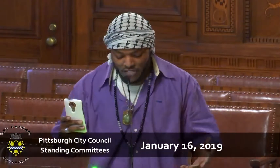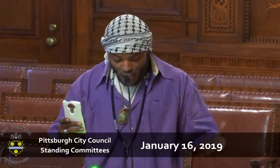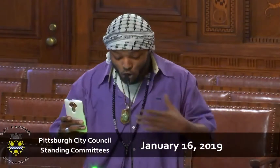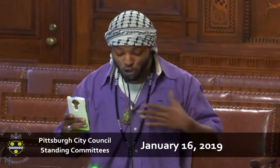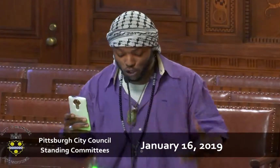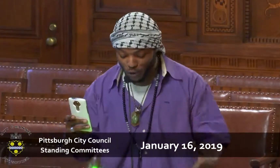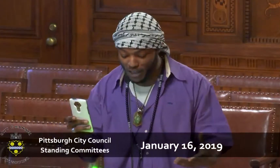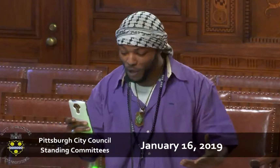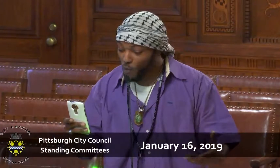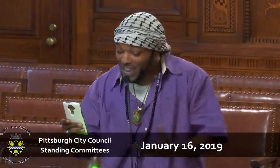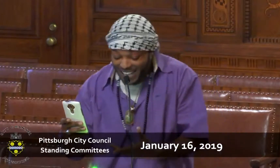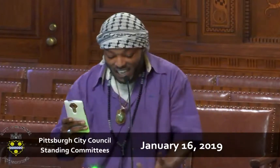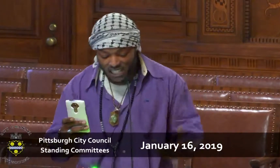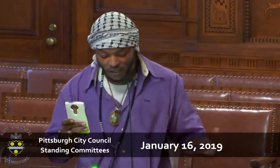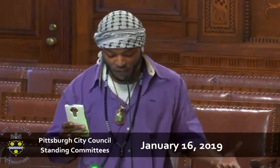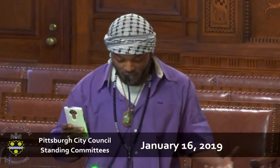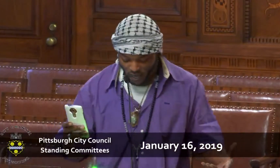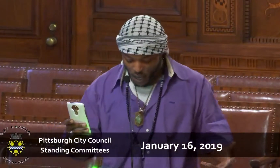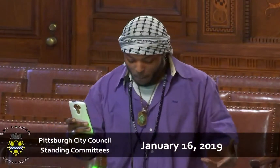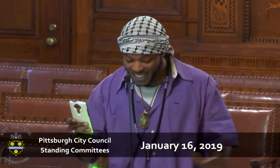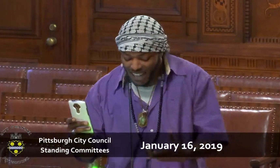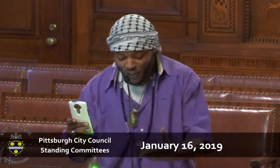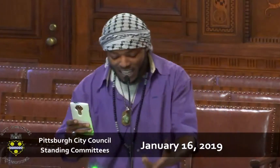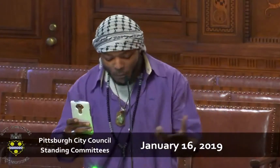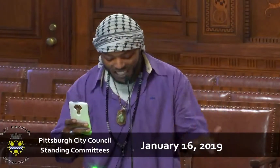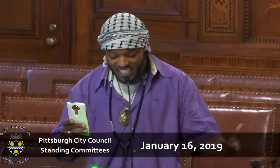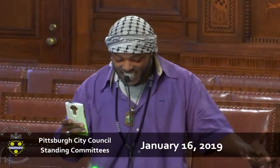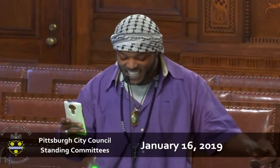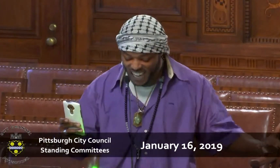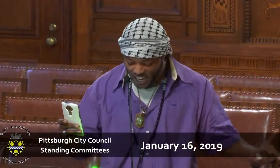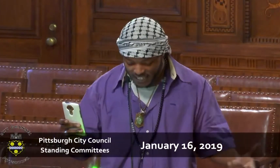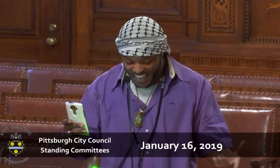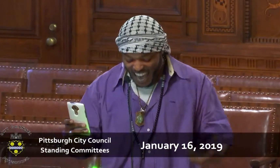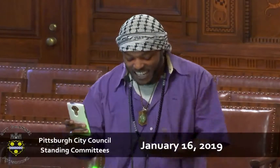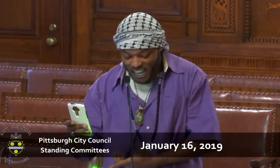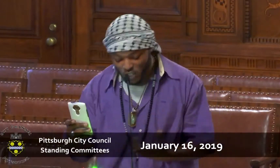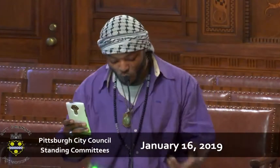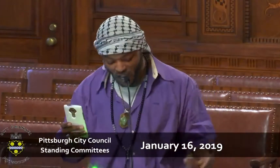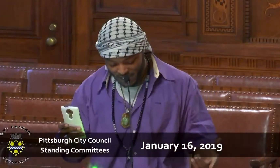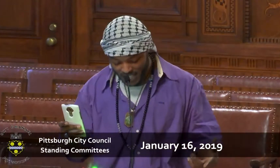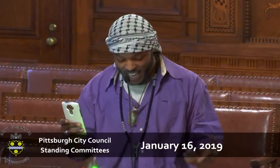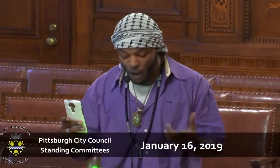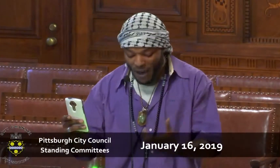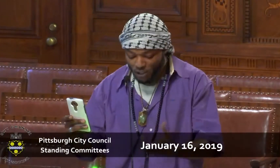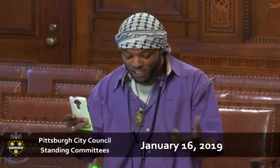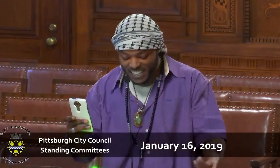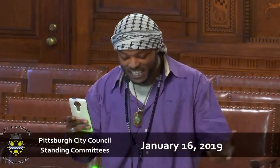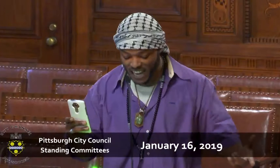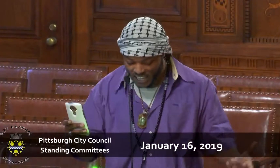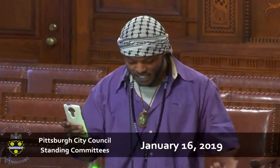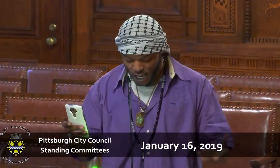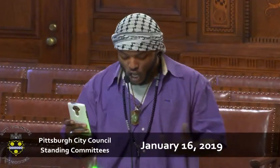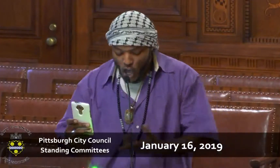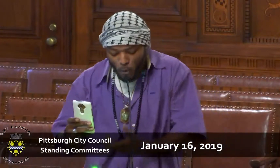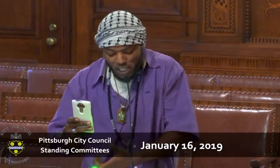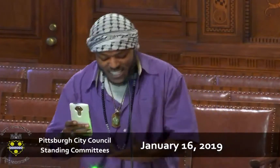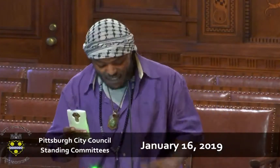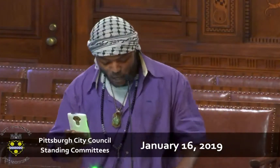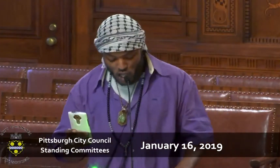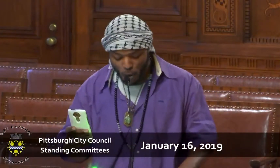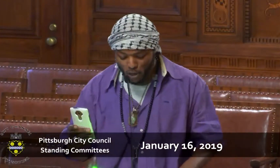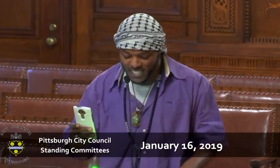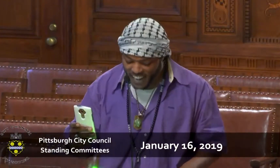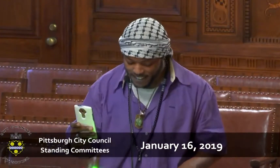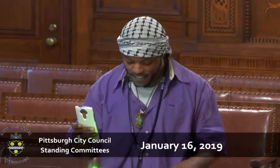accounts, they are going to scream, "We had tons of fun." But did they forget about the tons of young and the tons of ones killed by those tons of guns? No more